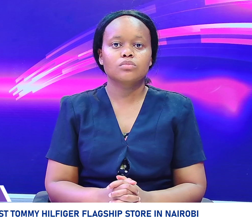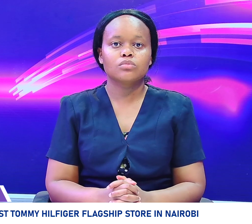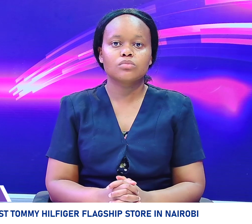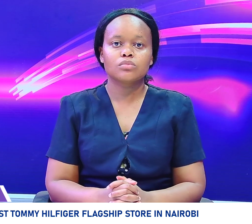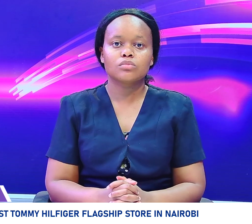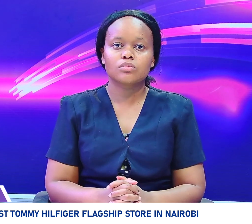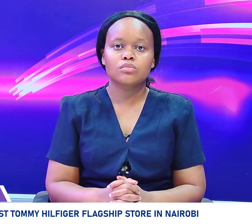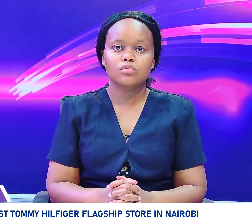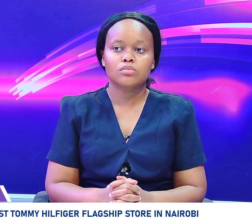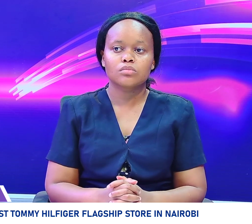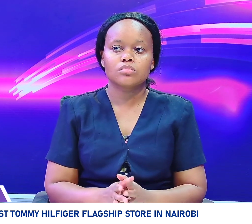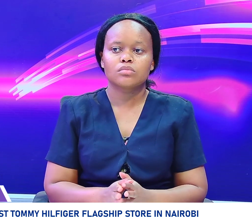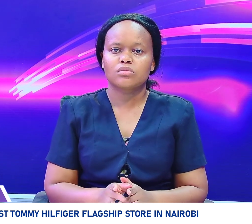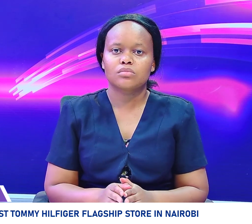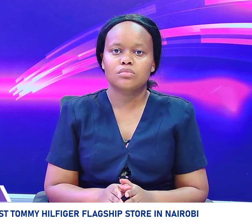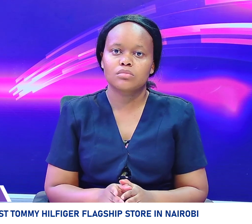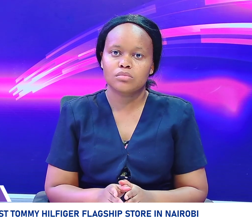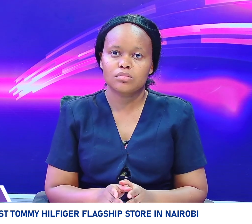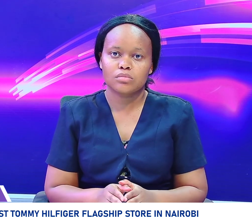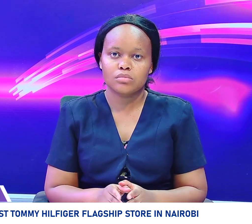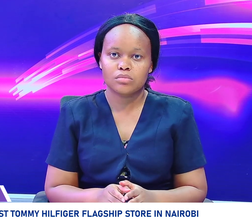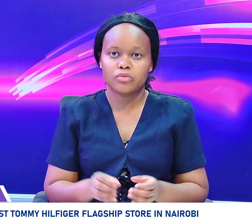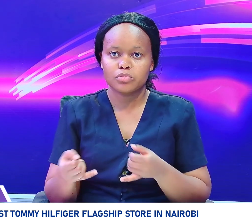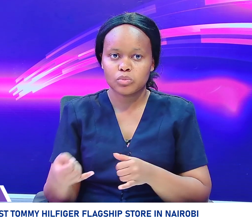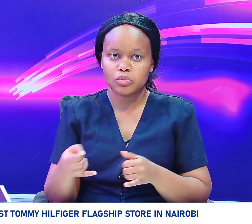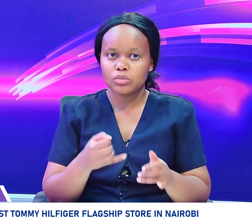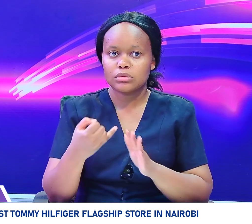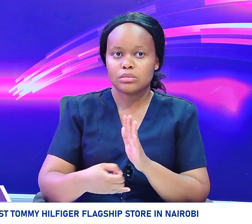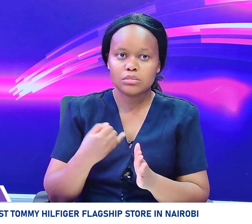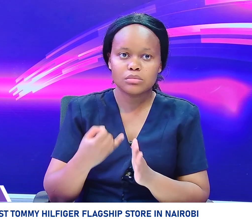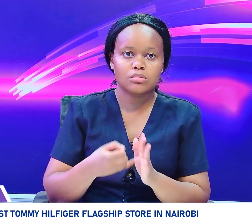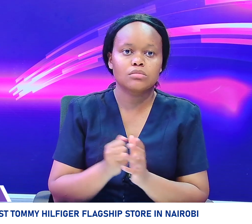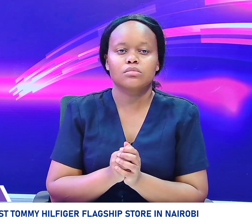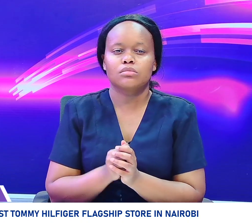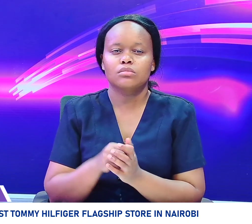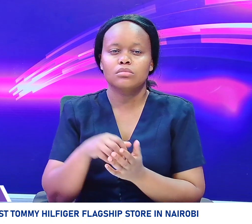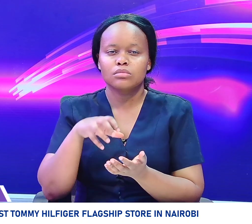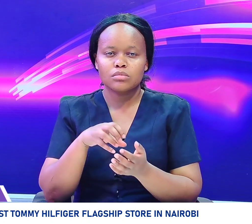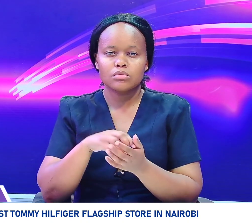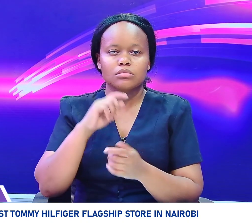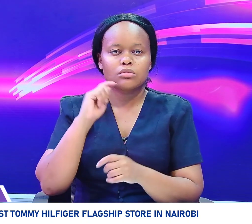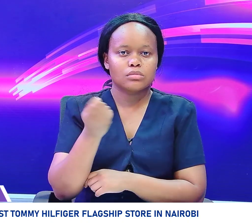the country's retail and fashion industry, positioning Kenya as a growing hub for